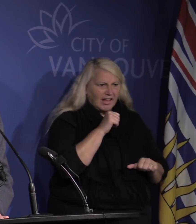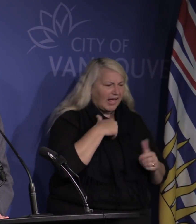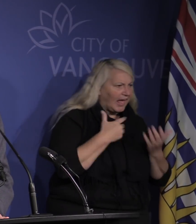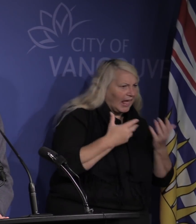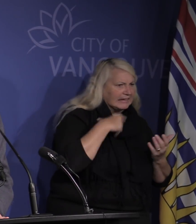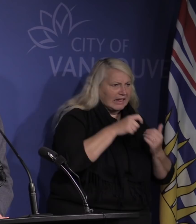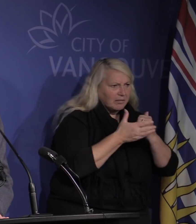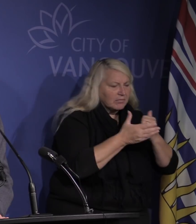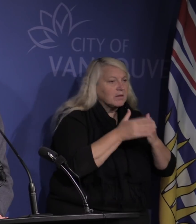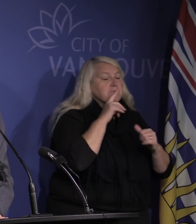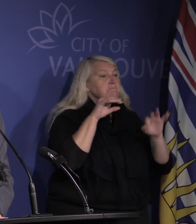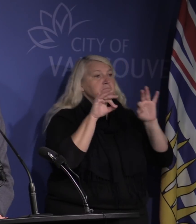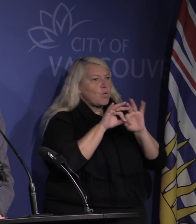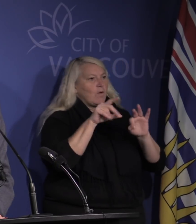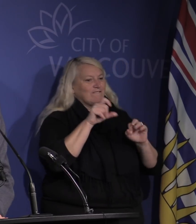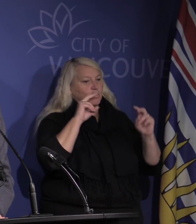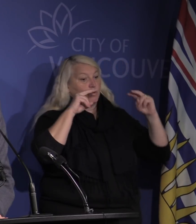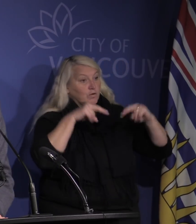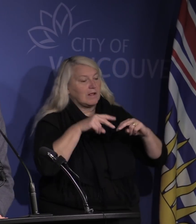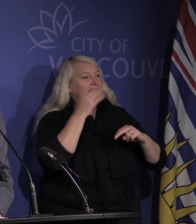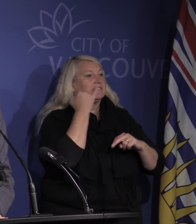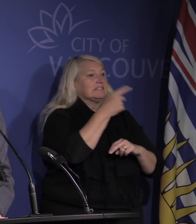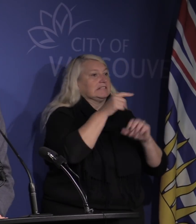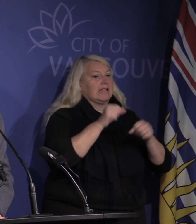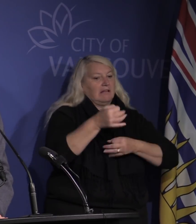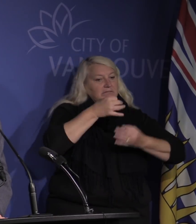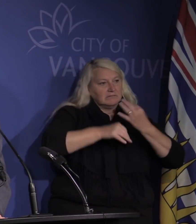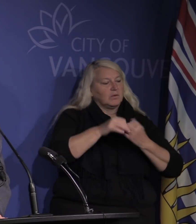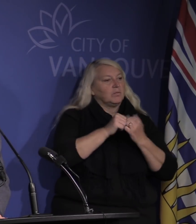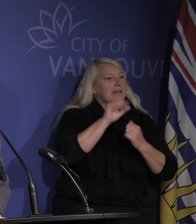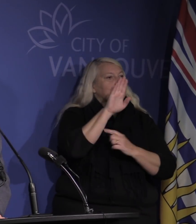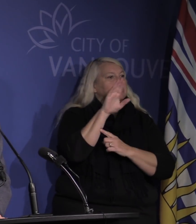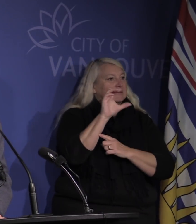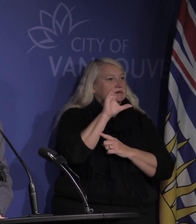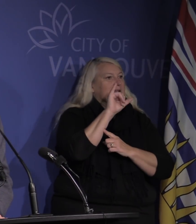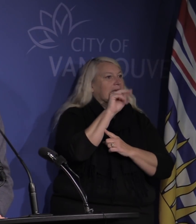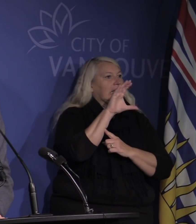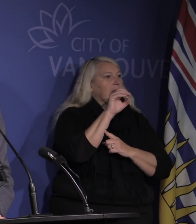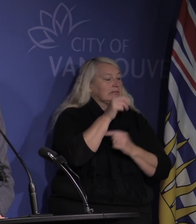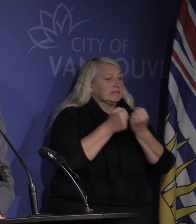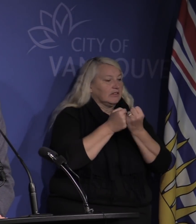out if they qualify for BC's Income Assistance Program by visiting